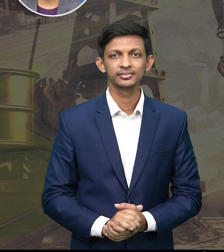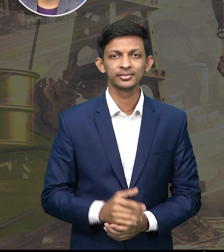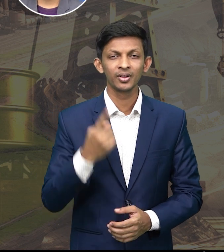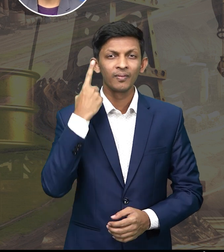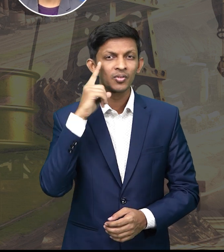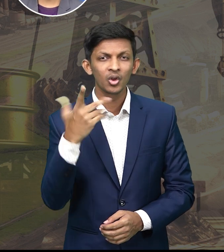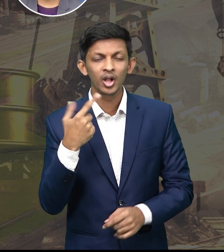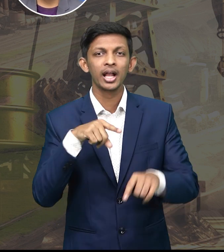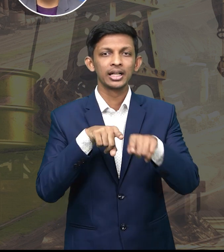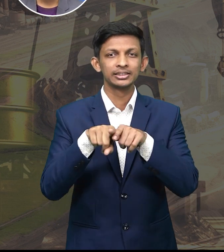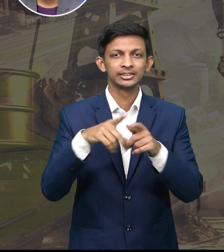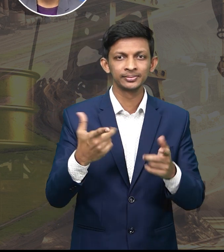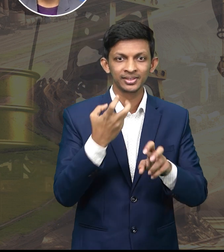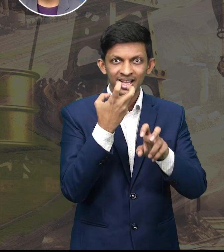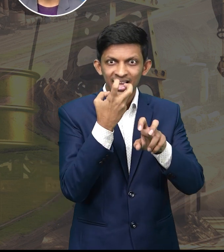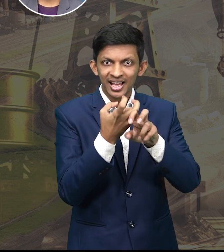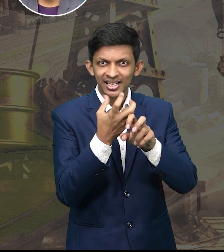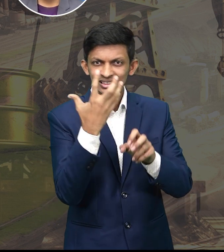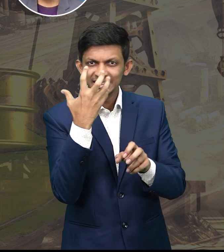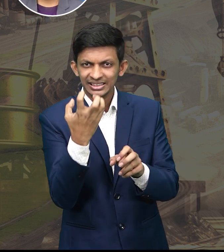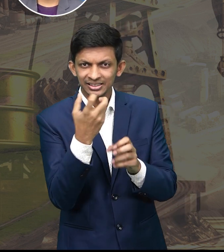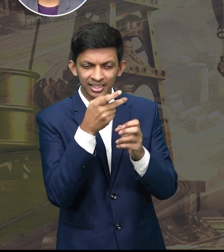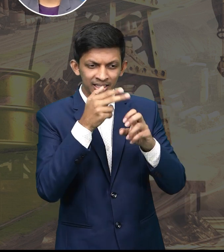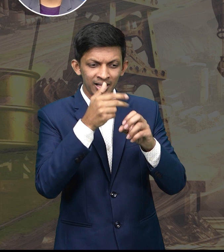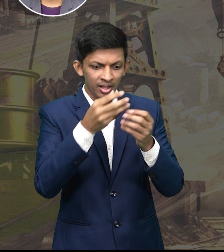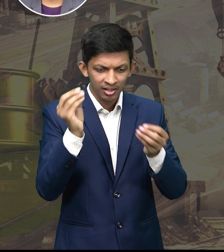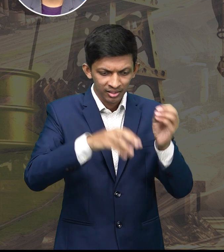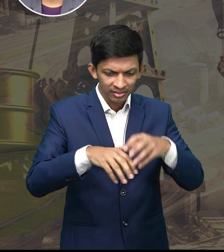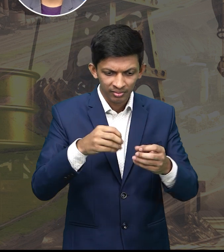activities. For example, coal,